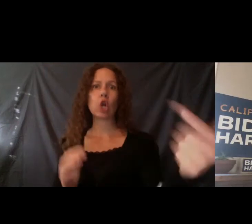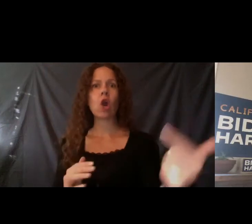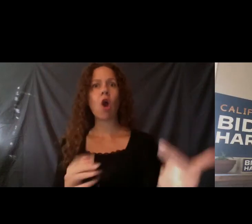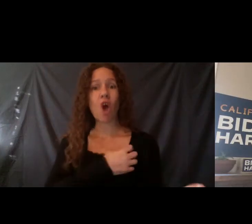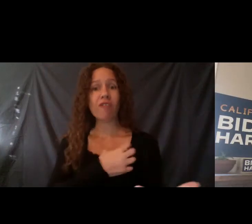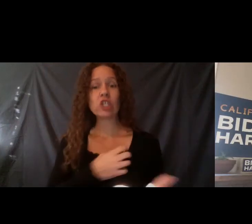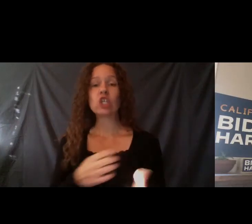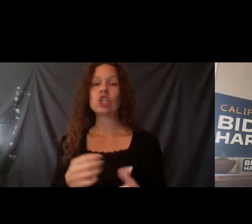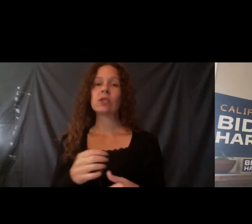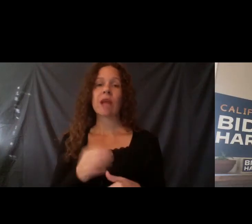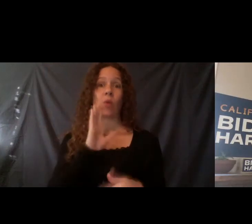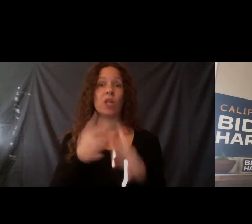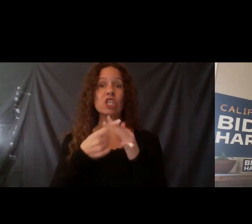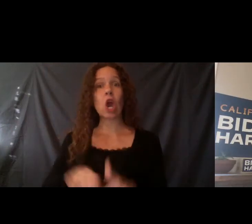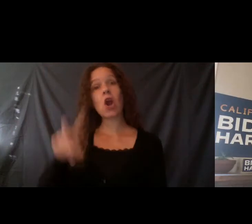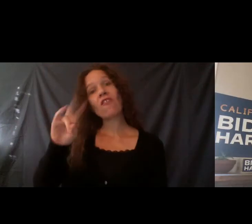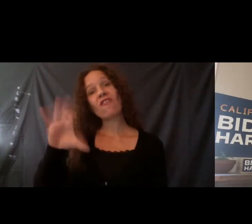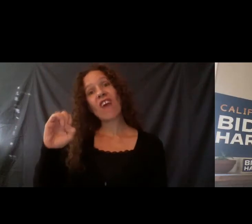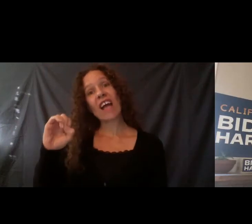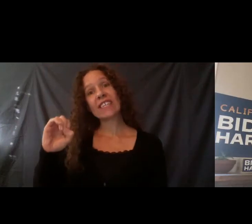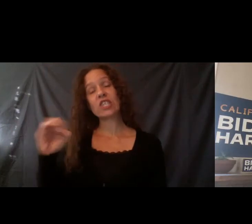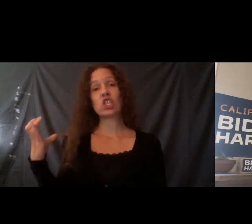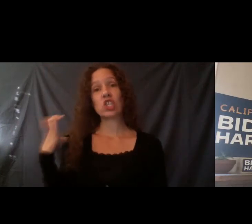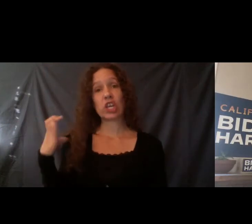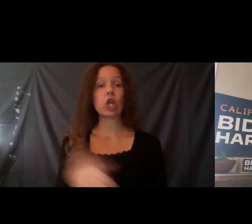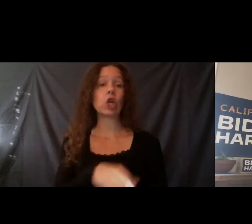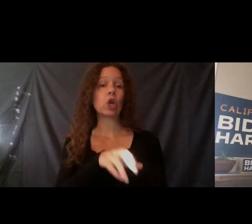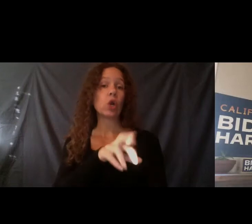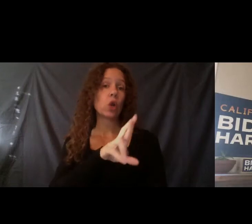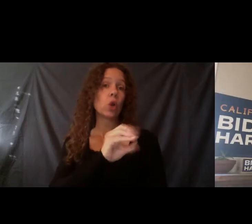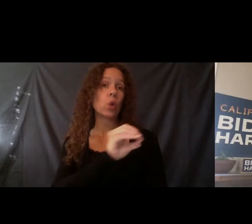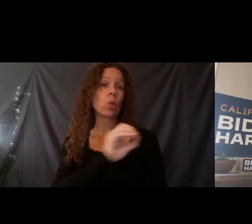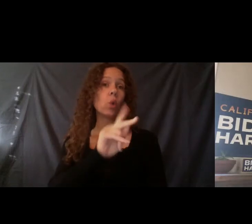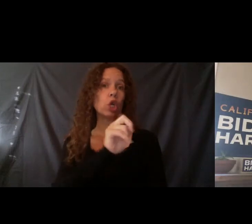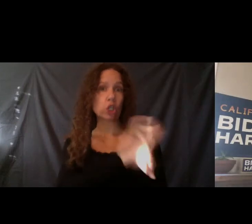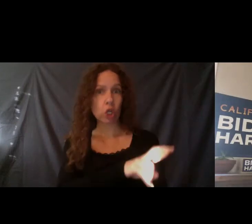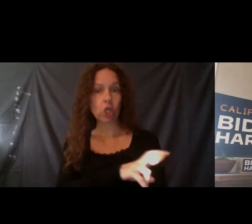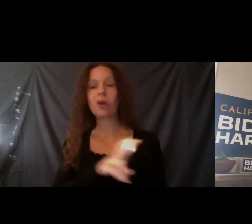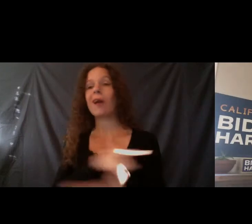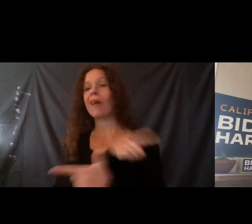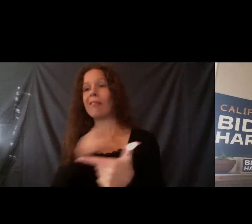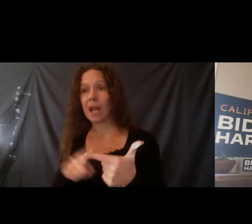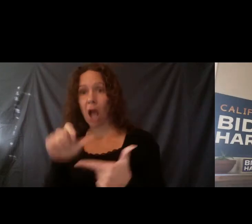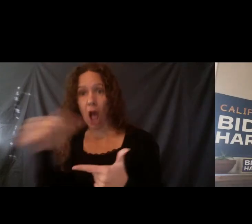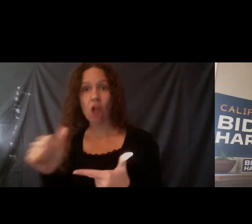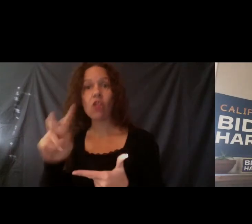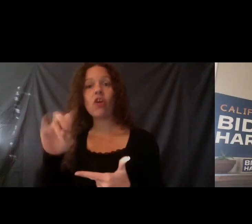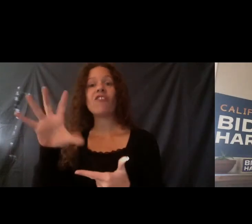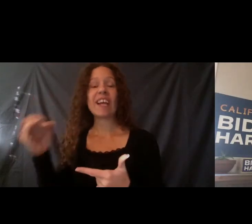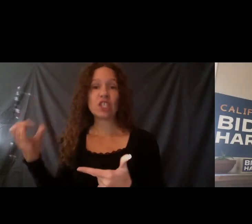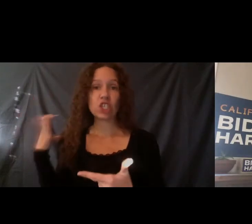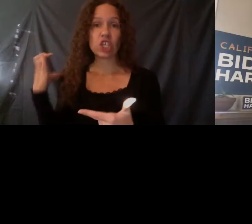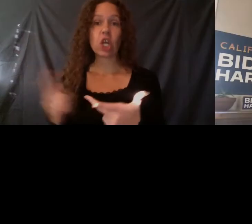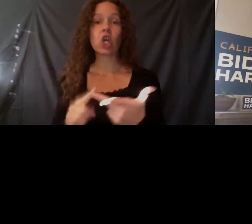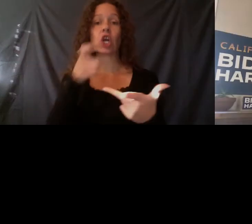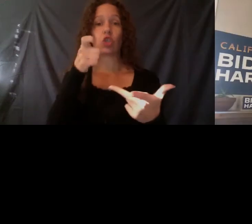our Vice Chair, Alex Rooker, followed by Vice Chair Duraka Lermo Hall, then our Controller, Dan Weitzman, and then